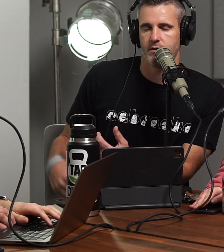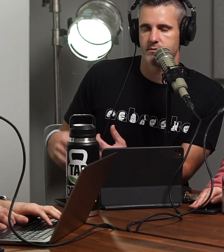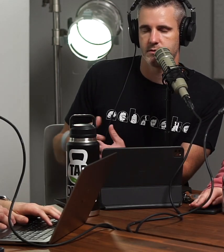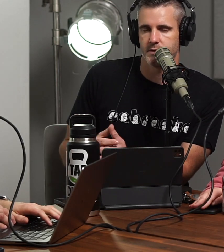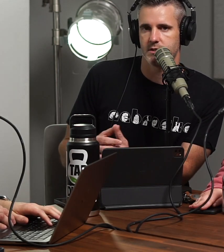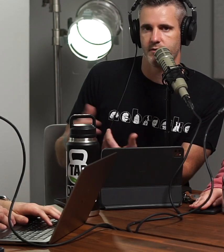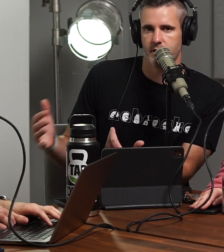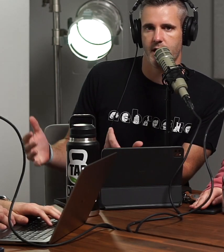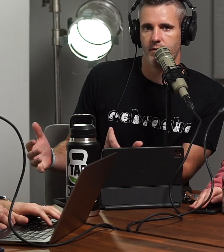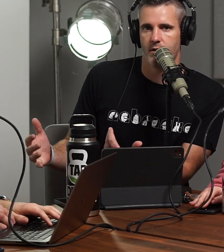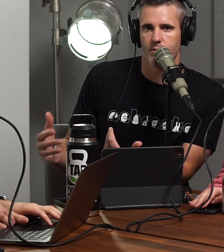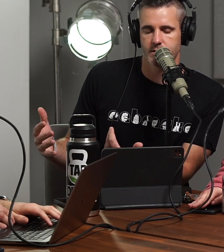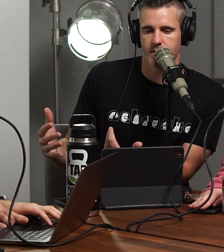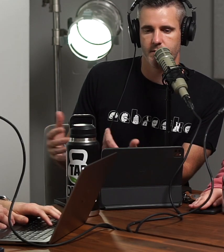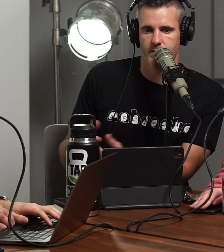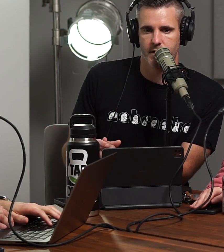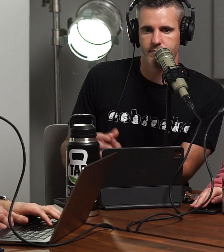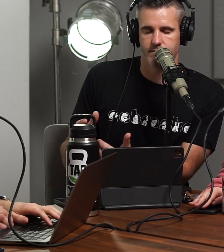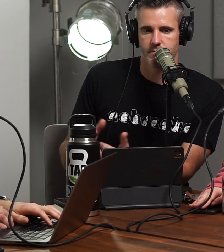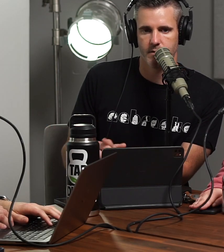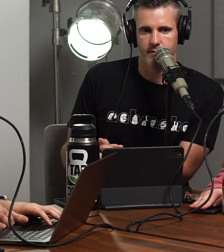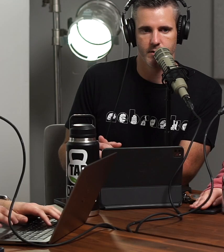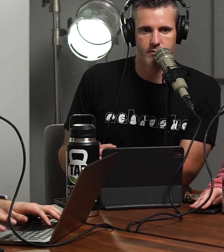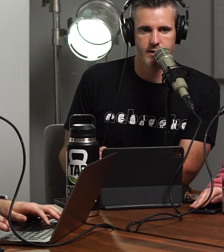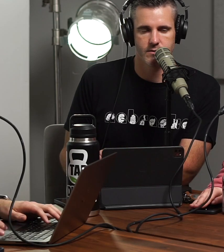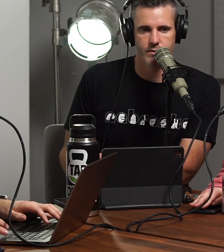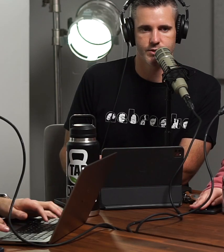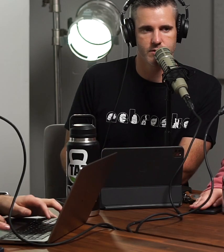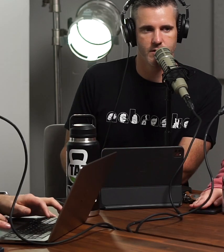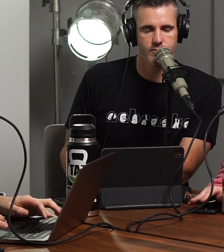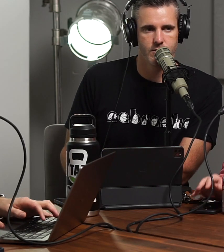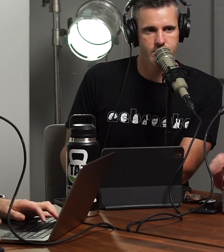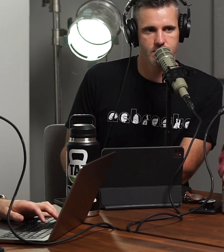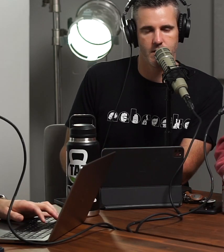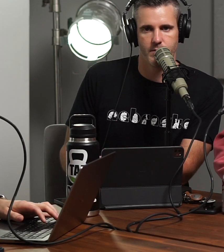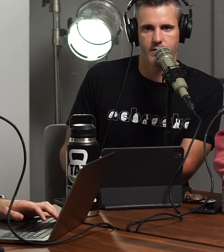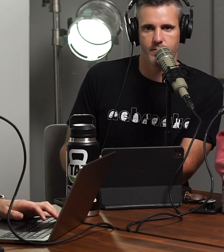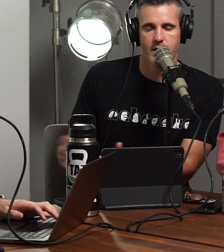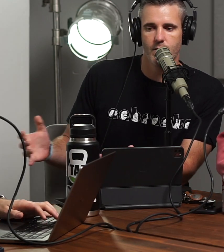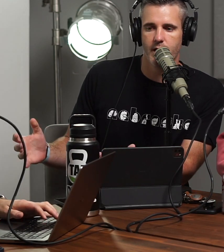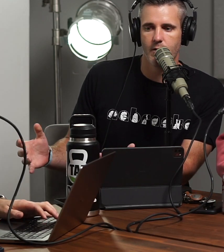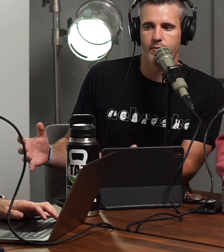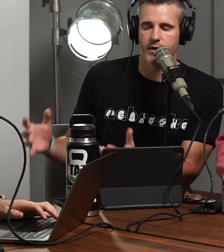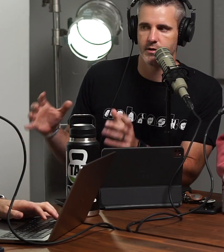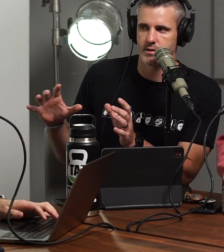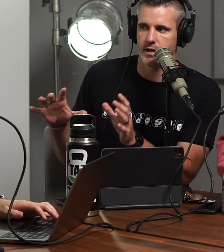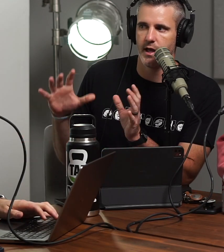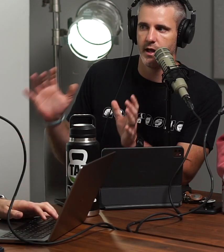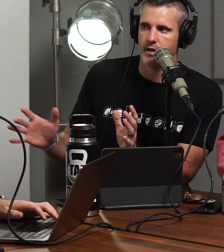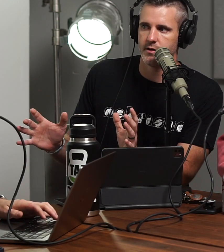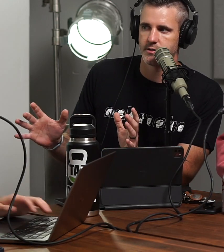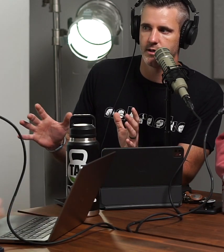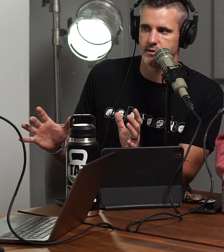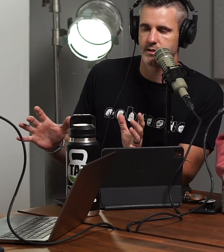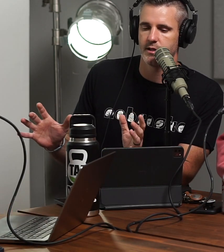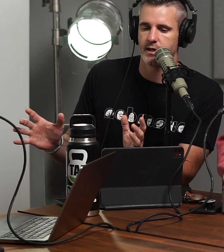know specifically how it all works i know people that have have been granted wishes but if you just get a pick from anywhere or if there's like hey here's a select